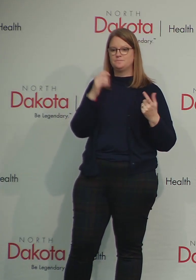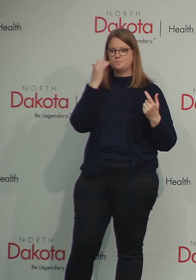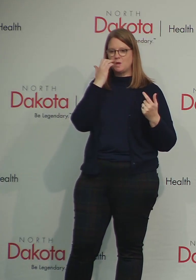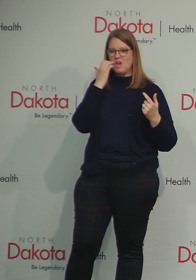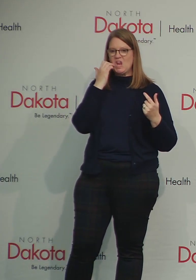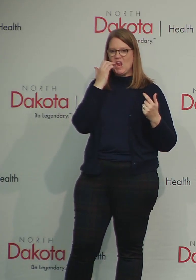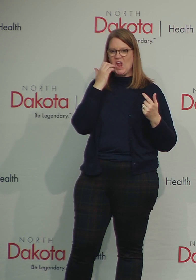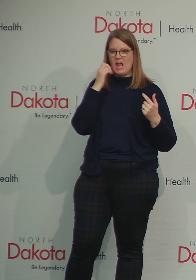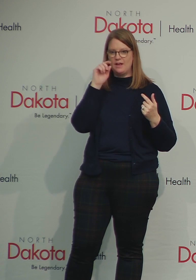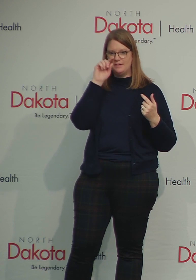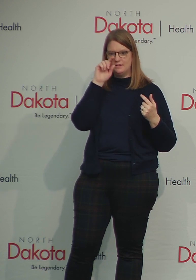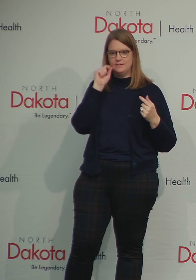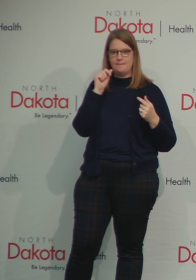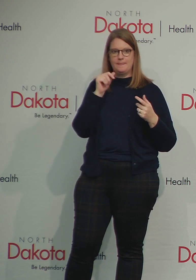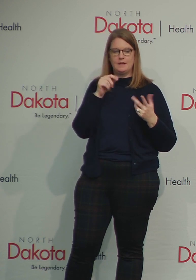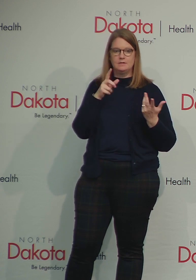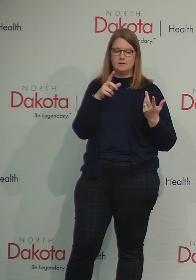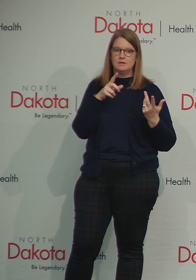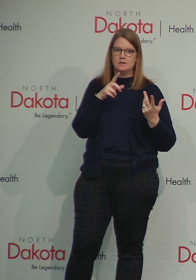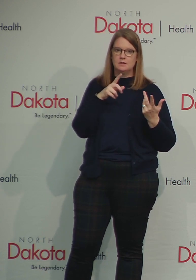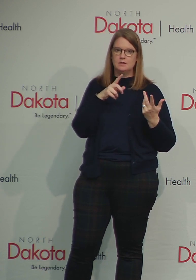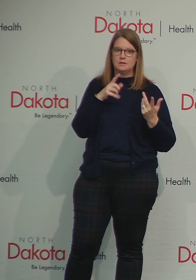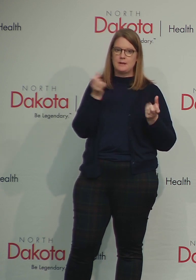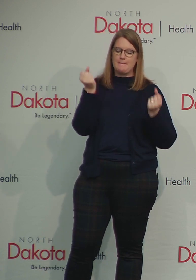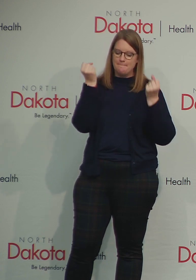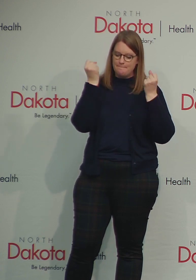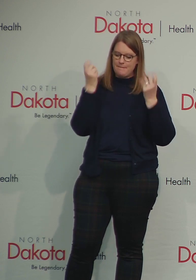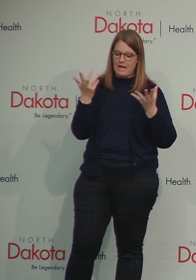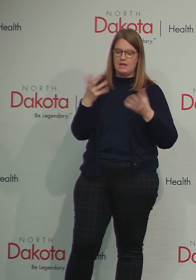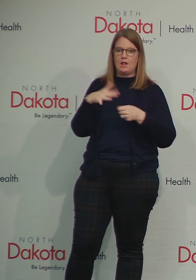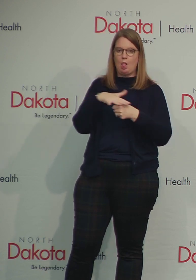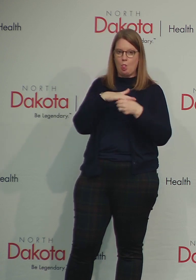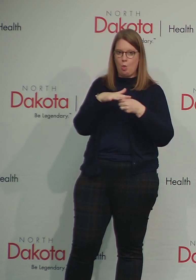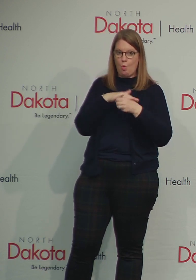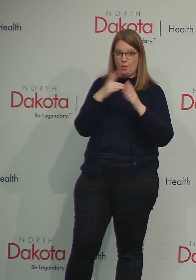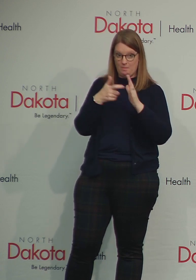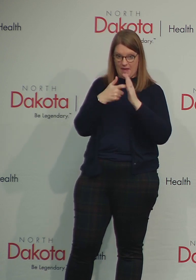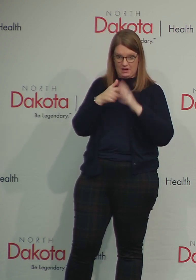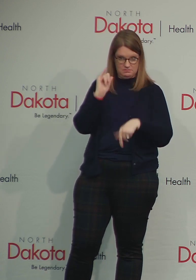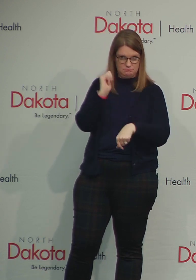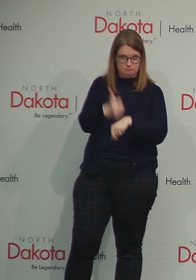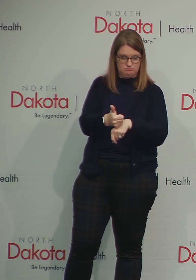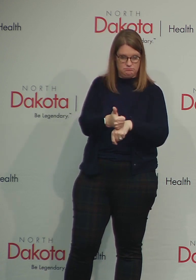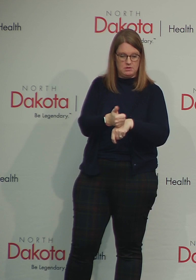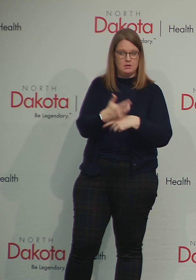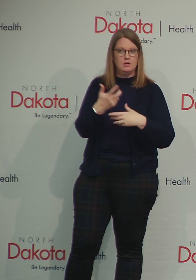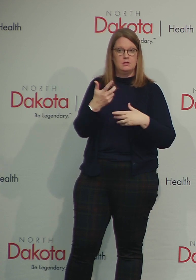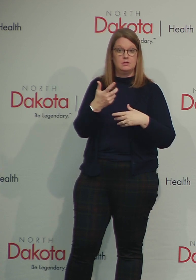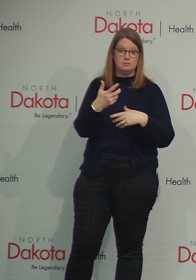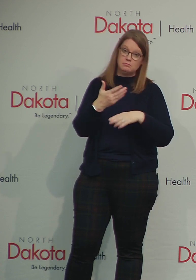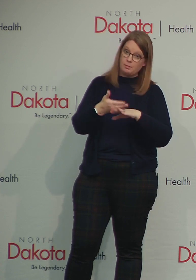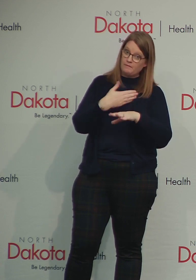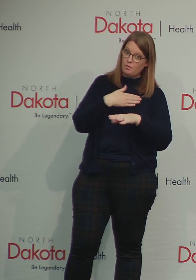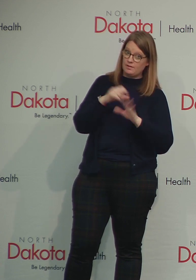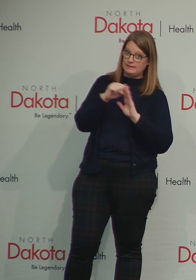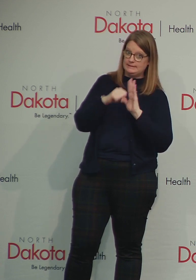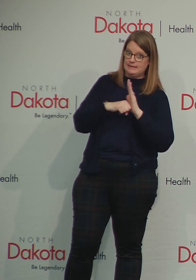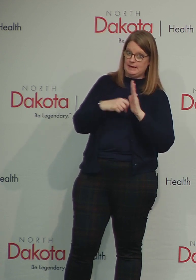we had many local mandates that went in. prior to the state